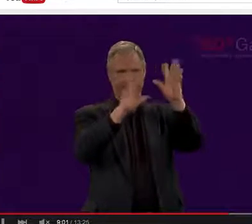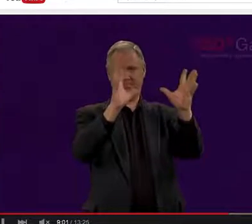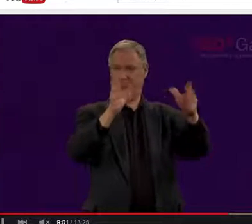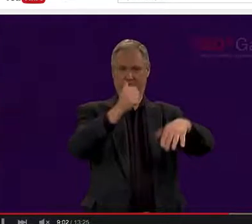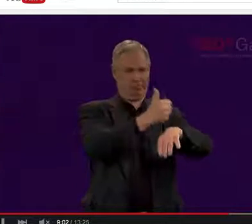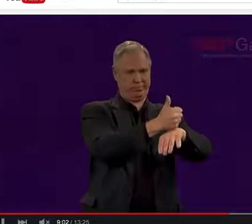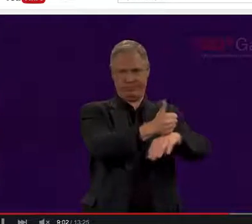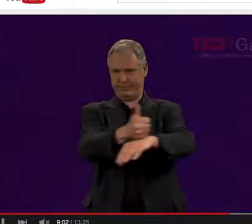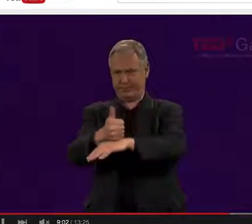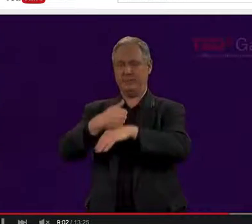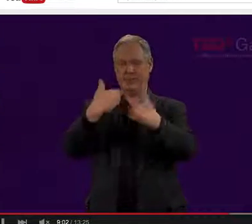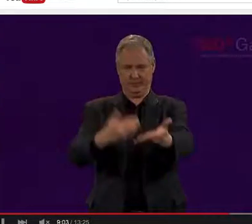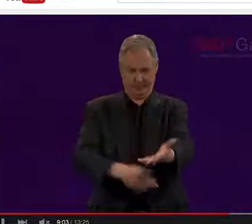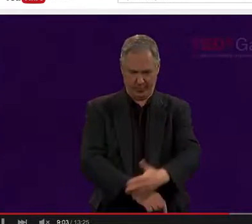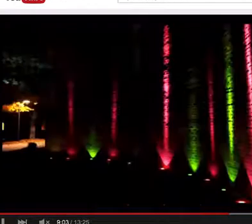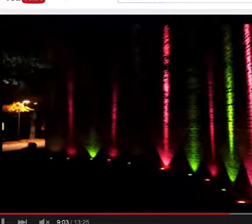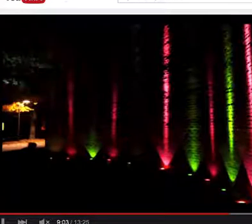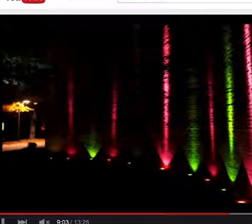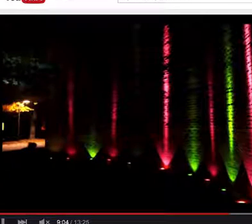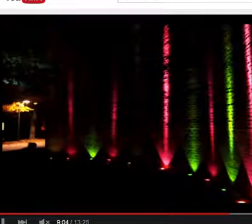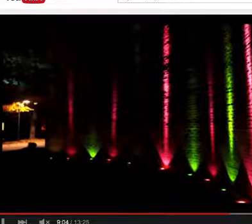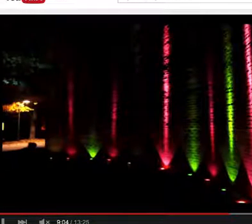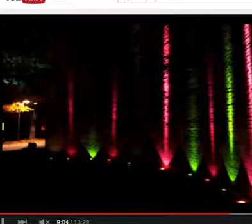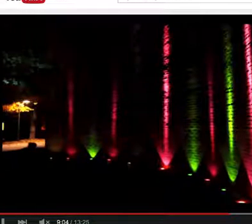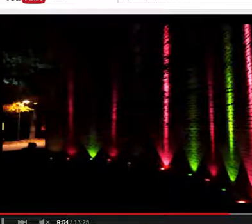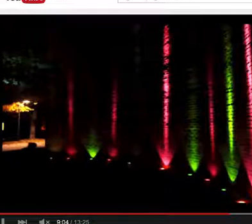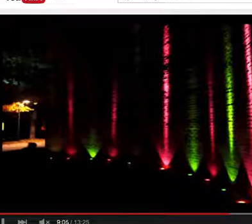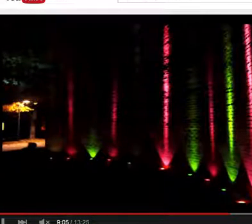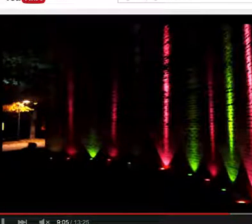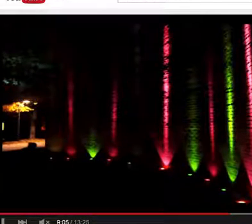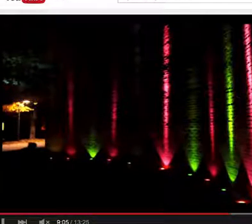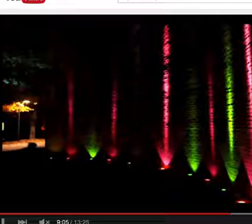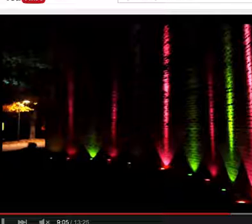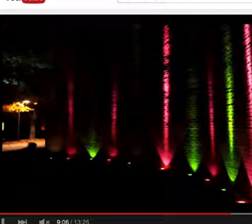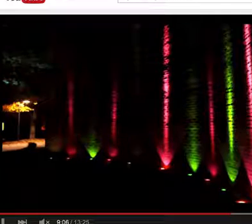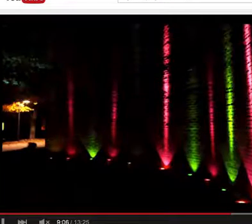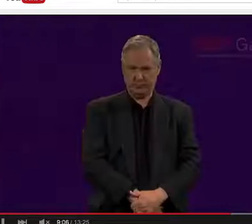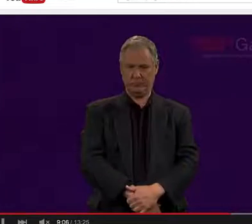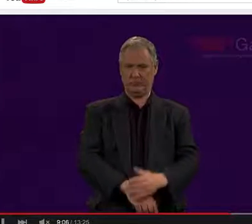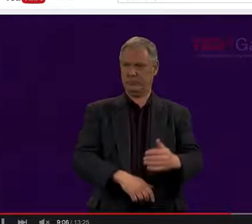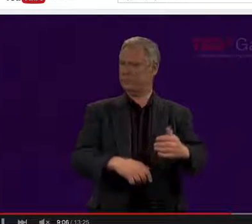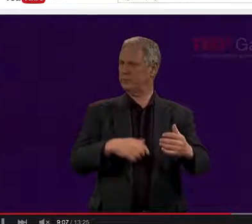So we changed and fixed everything and reset it up, and this was the outcome.